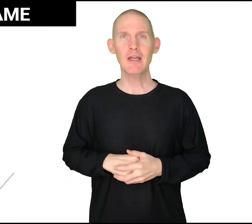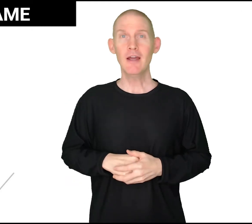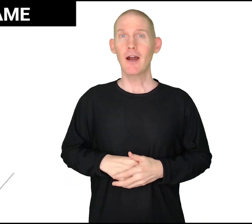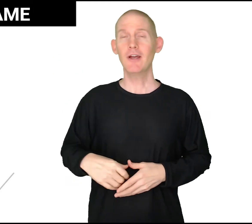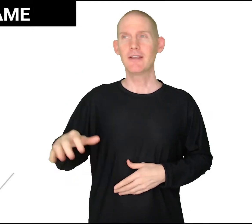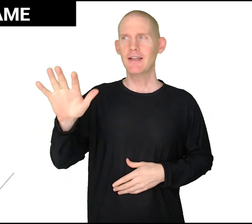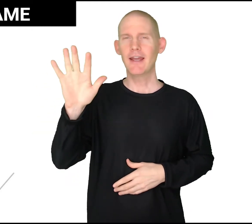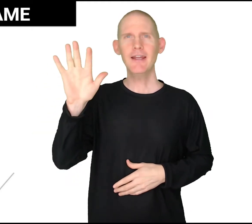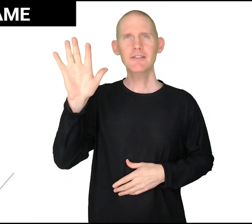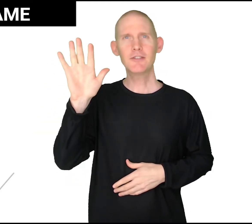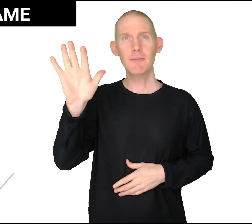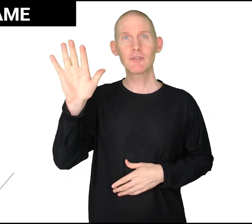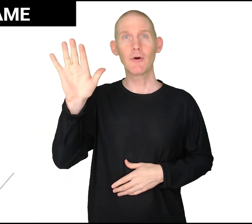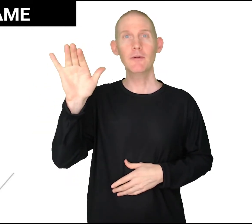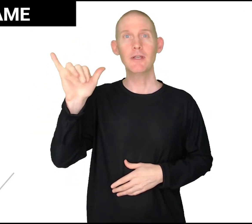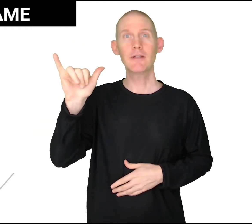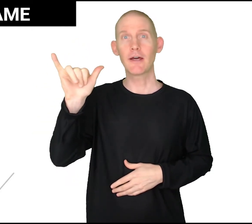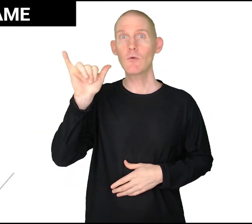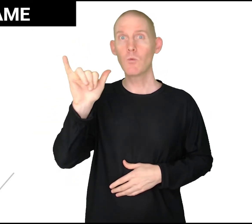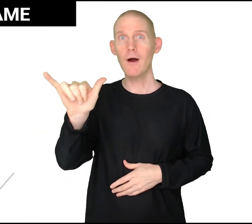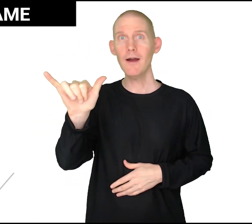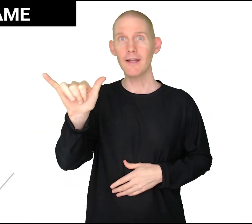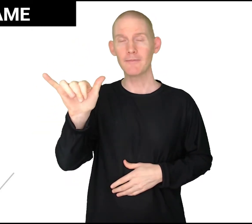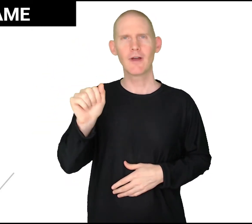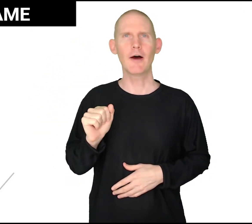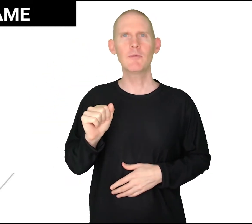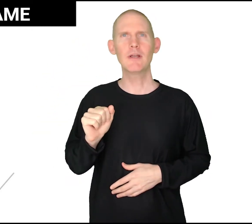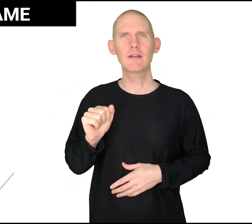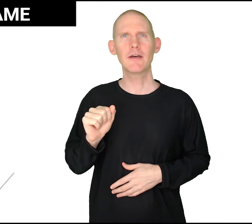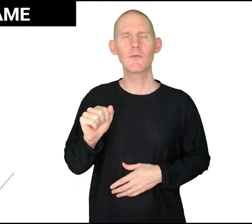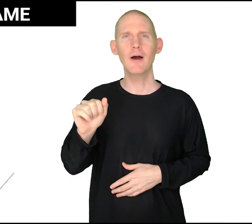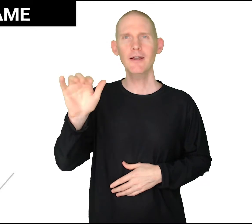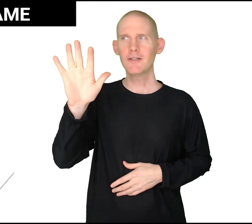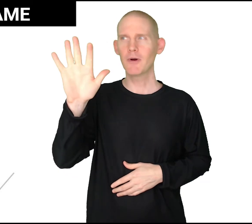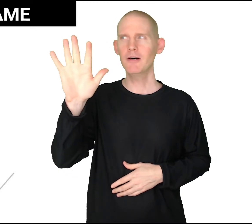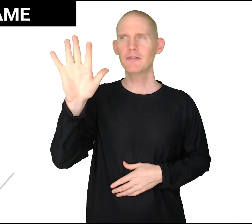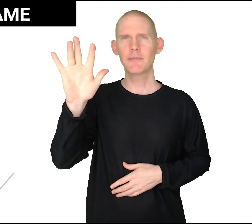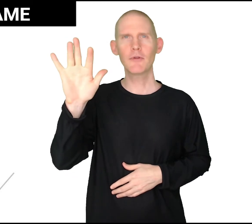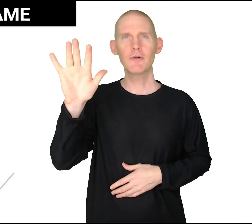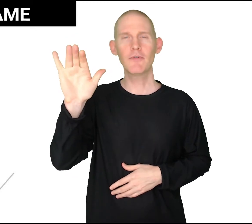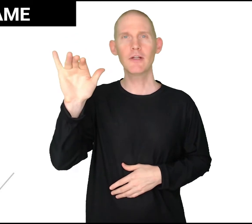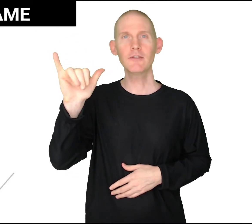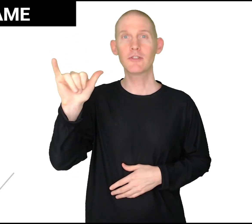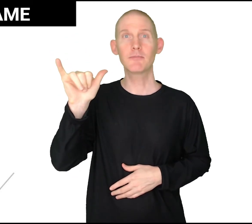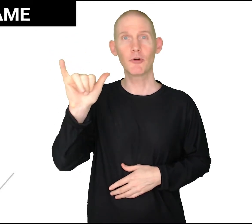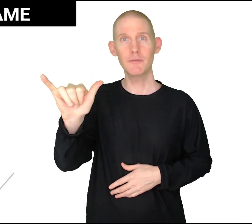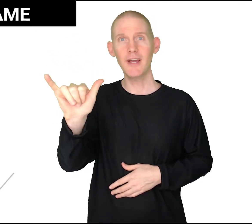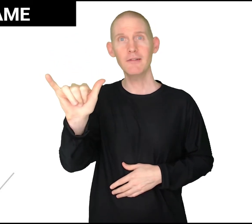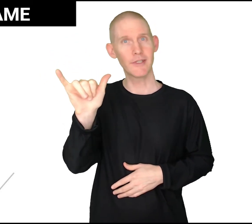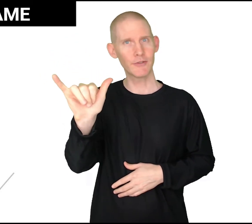All right, the hand shape is going to be the letter Y. How do you make the letter Y? Well, middle three fingers, just put them down. There's a